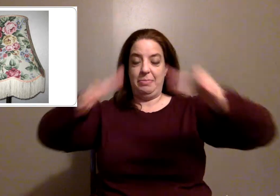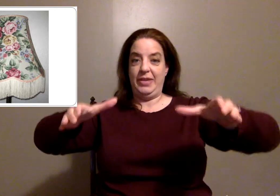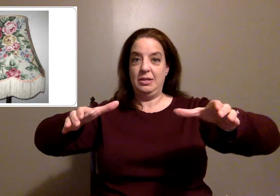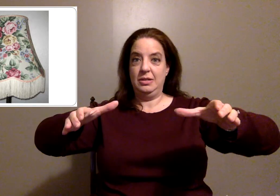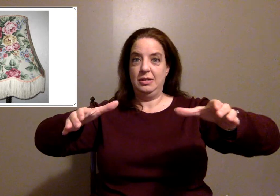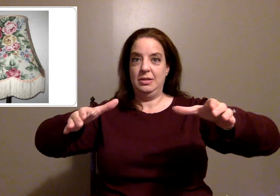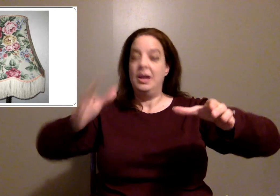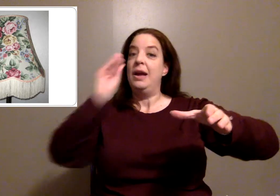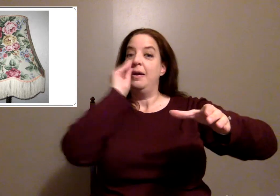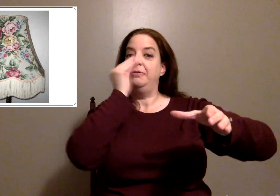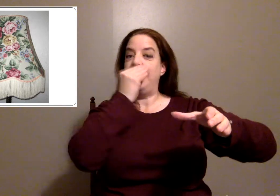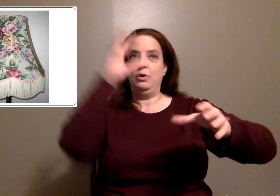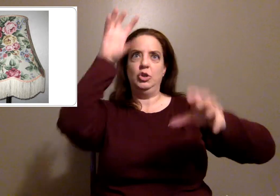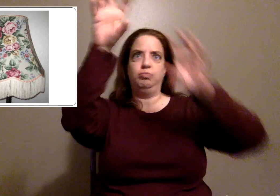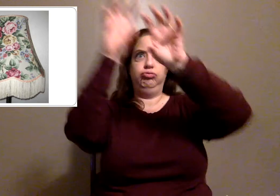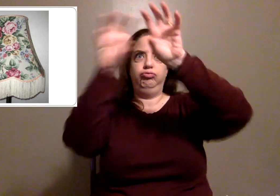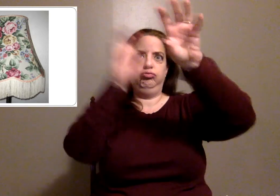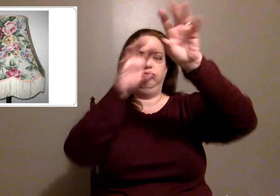it. Flowers,